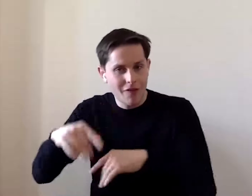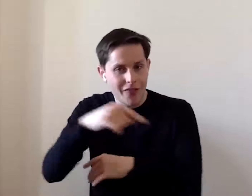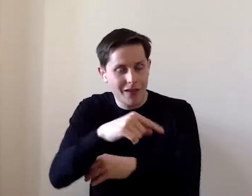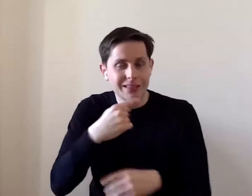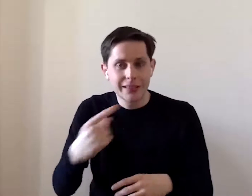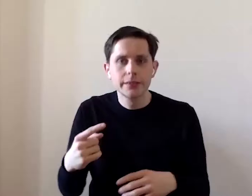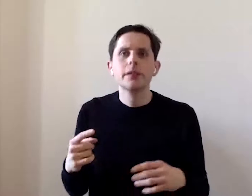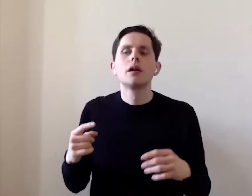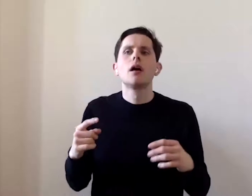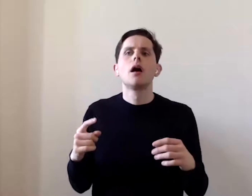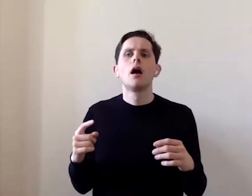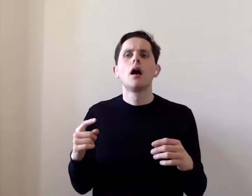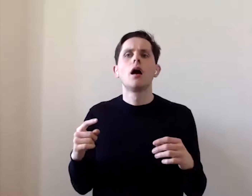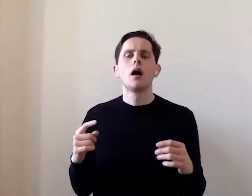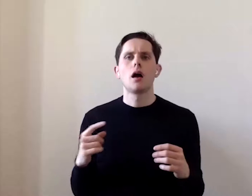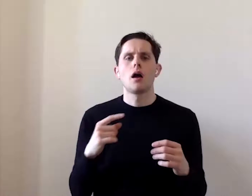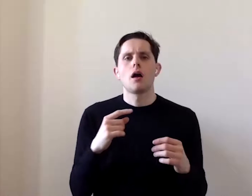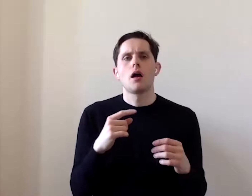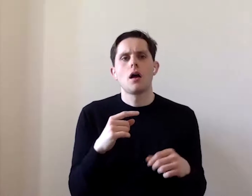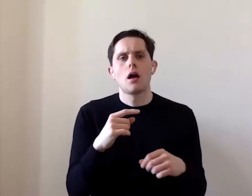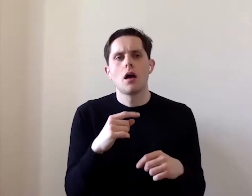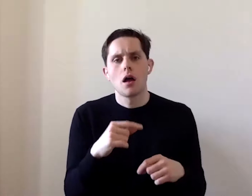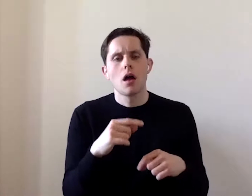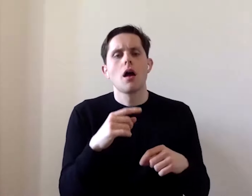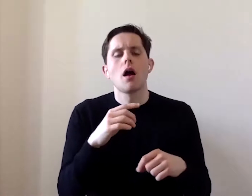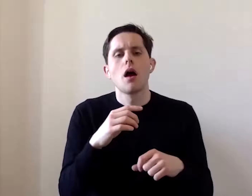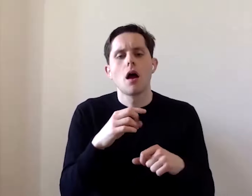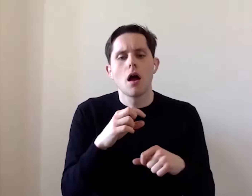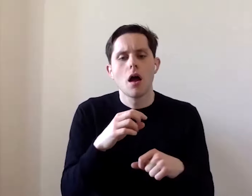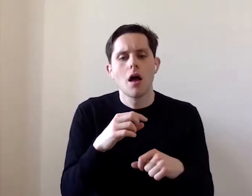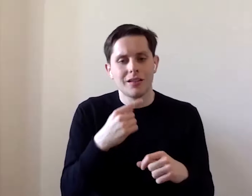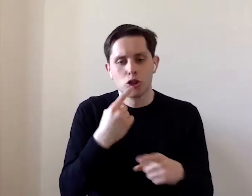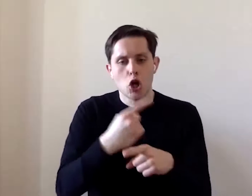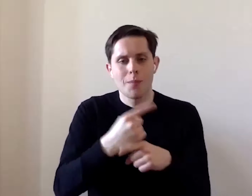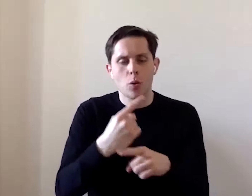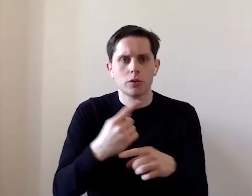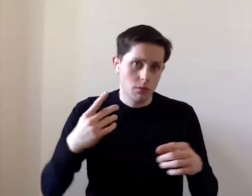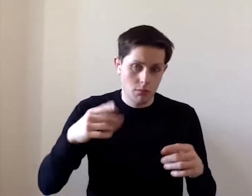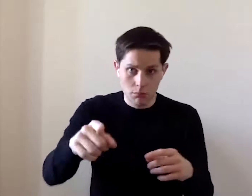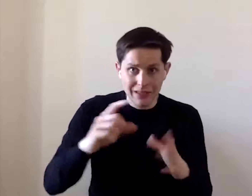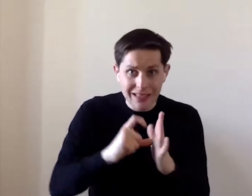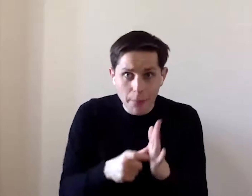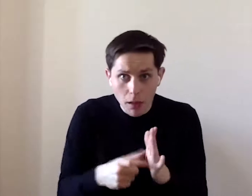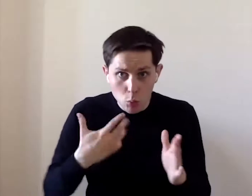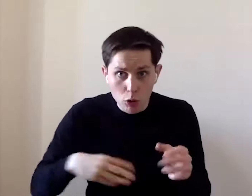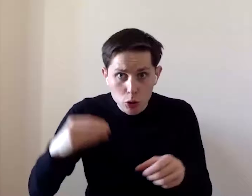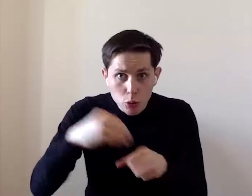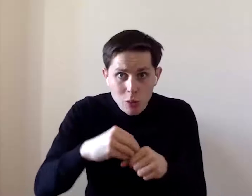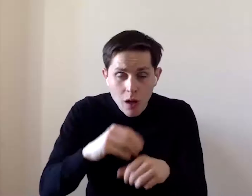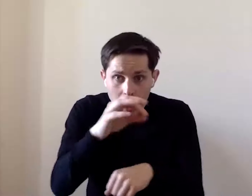in architecture about this before. There's these really quite pathetic guides about getting into architecture as a disabled person,